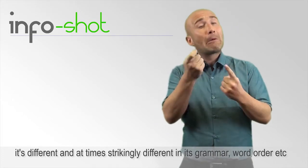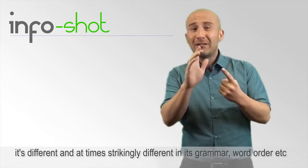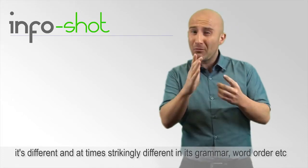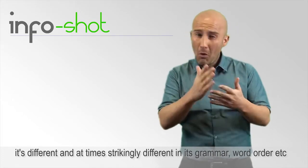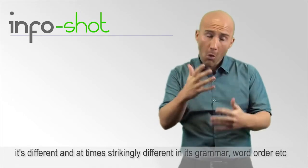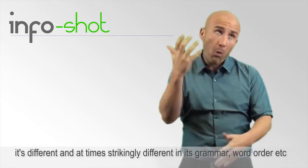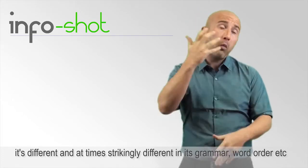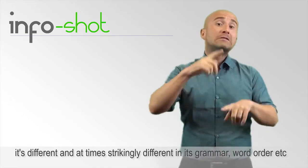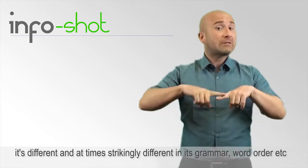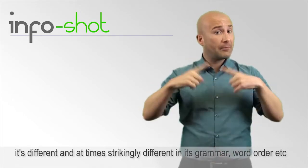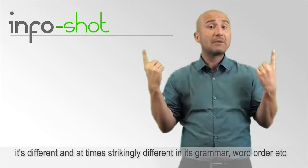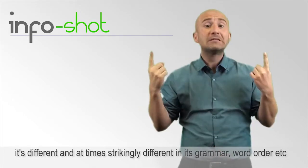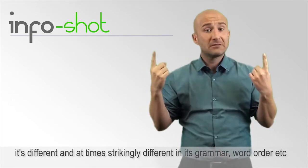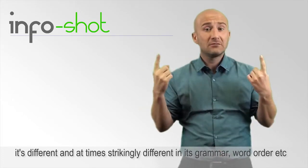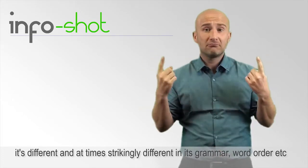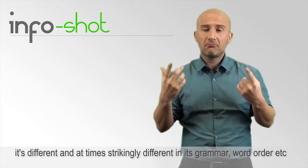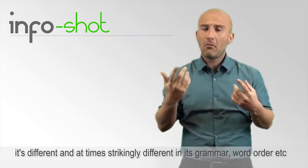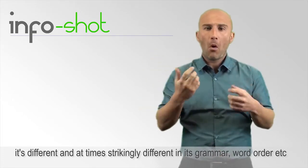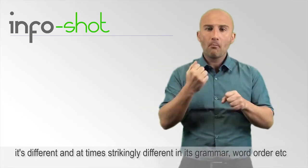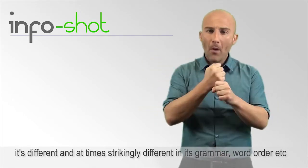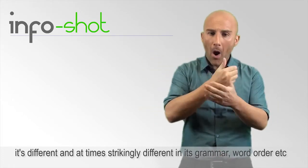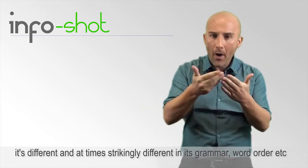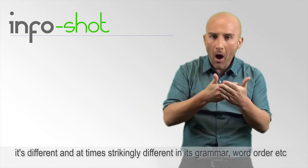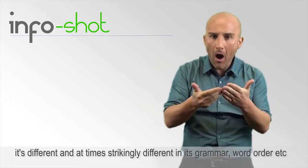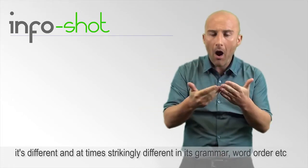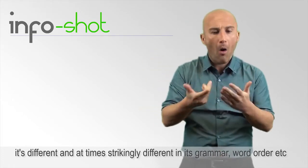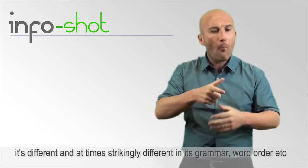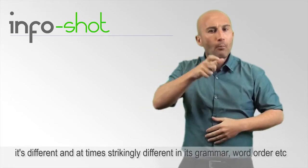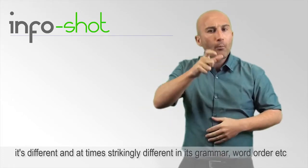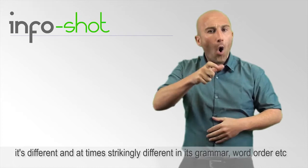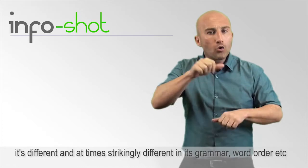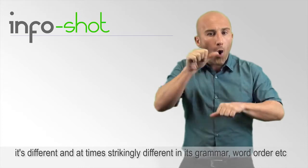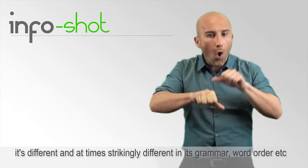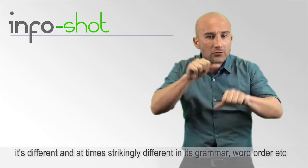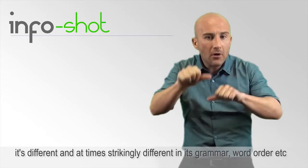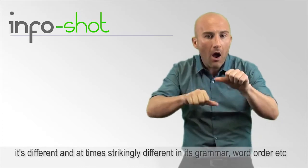at times strikingly different in its grammar and word order.